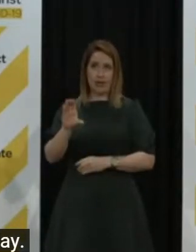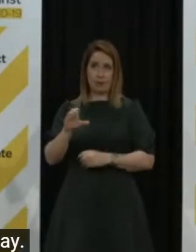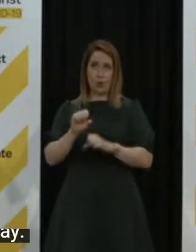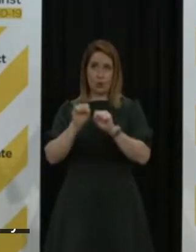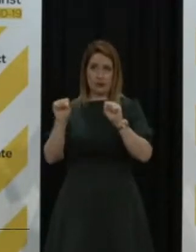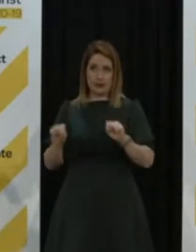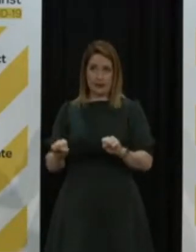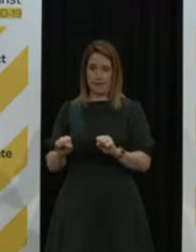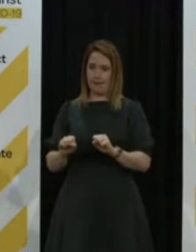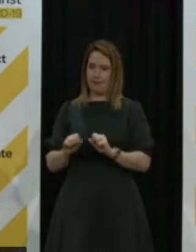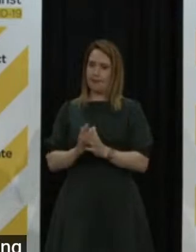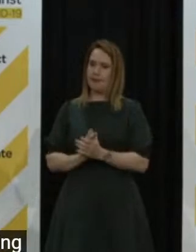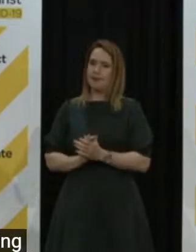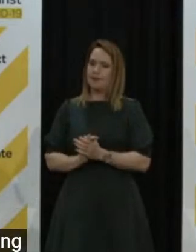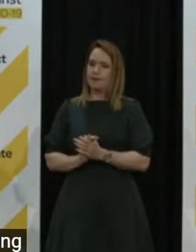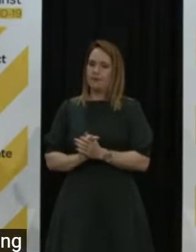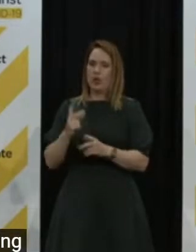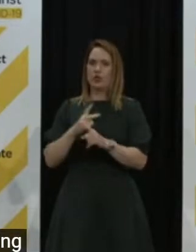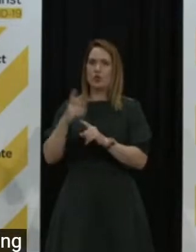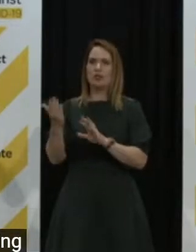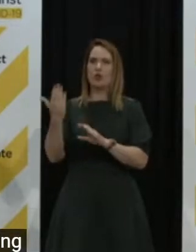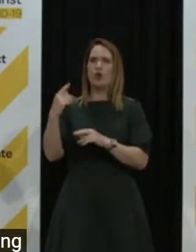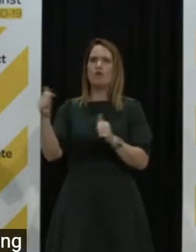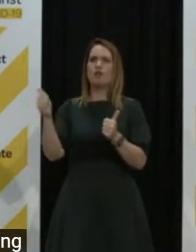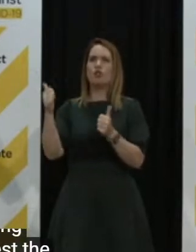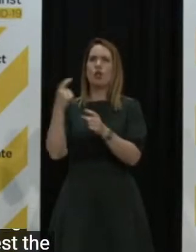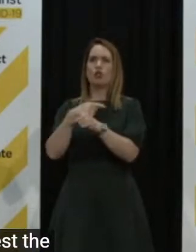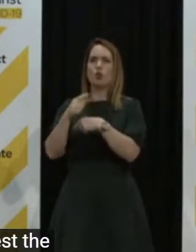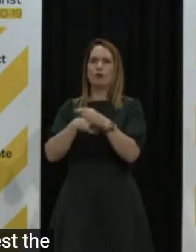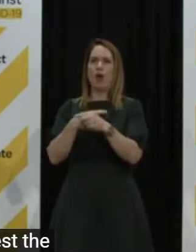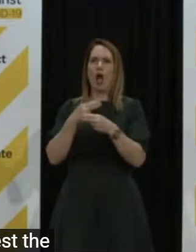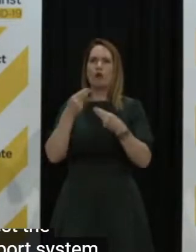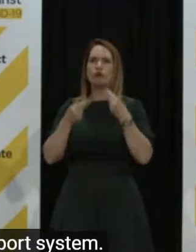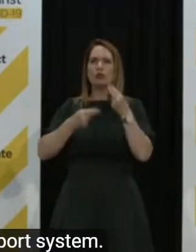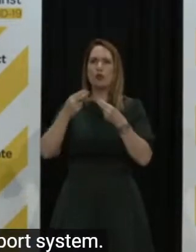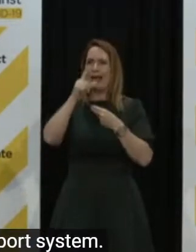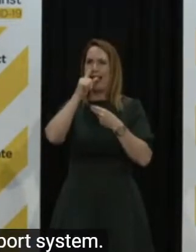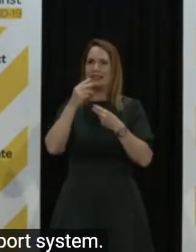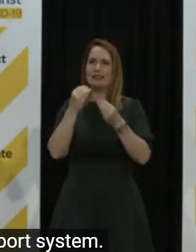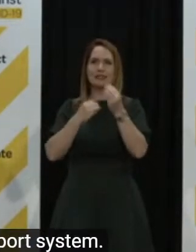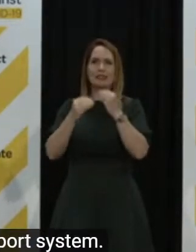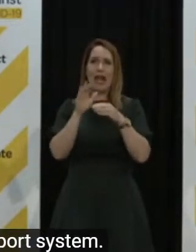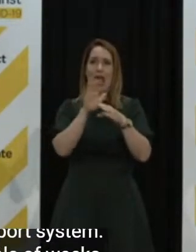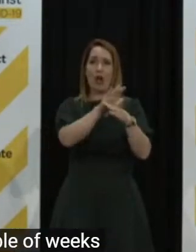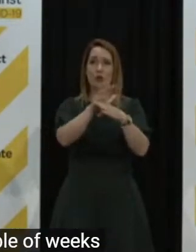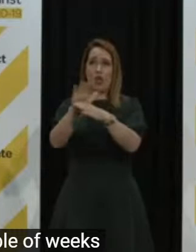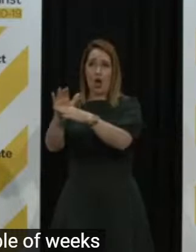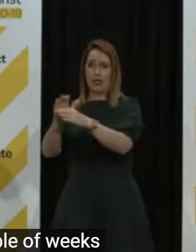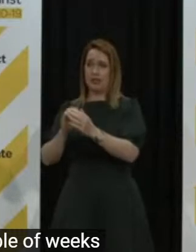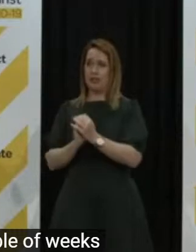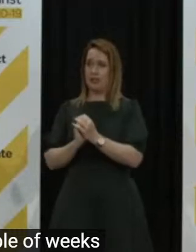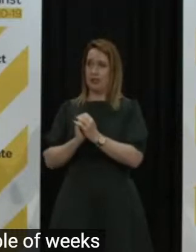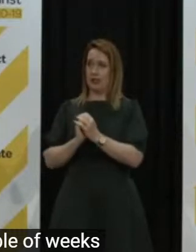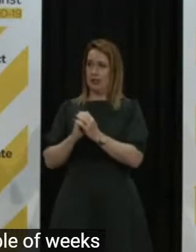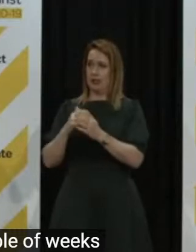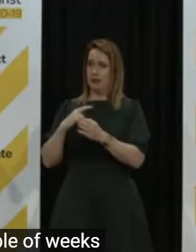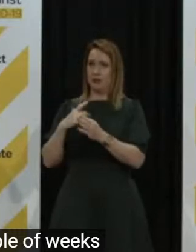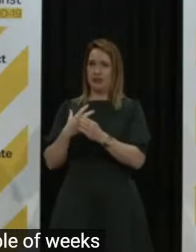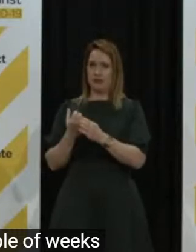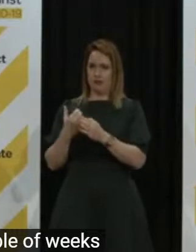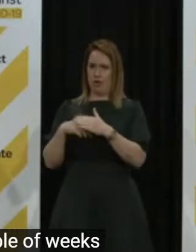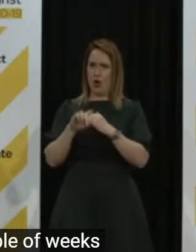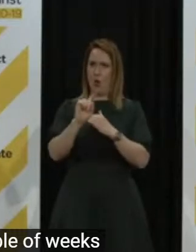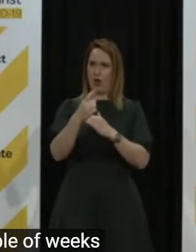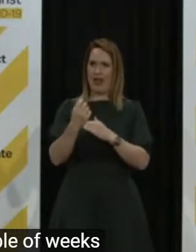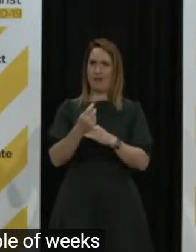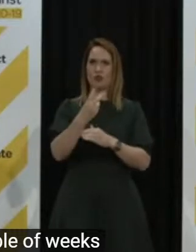You talked a couple of weeks ago about al fresco dining. You've got 25 people, 25 groups in Auckland. Why